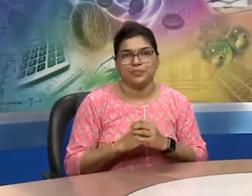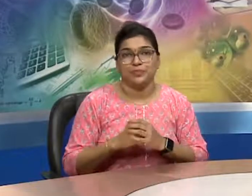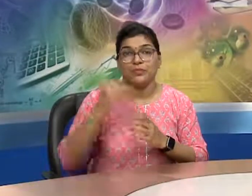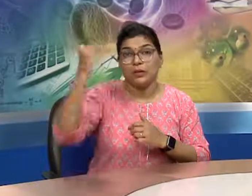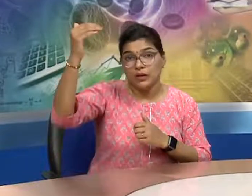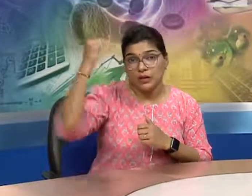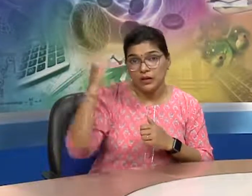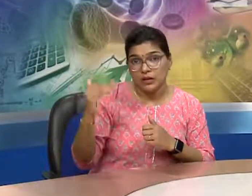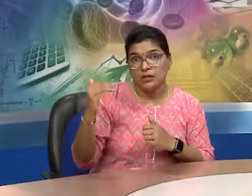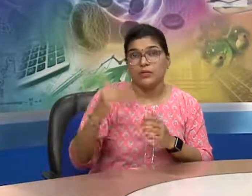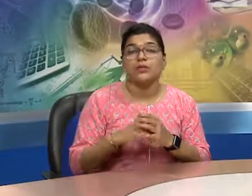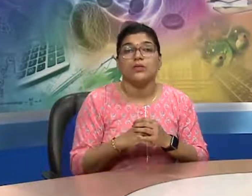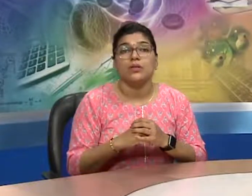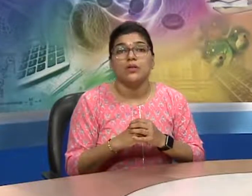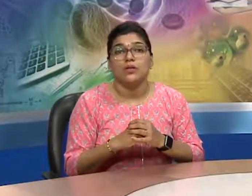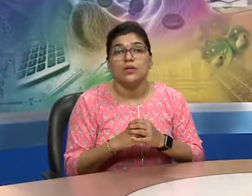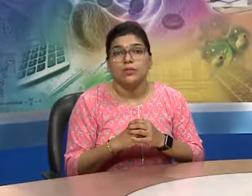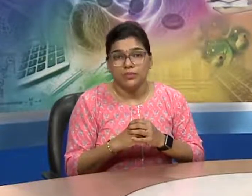so it can be observed easily